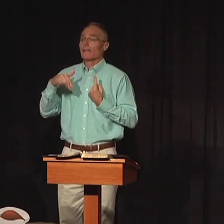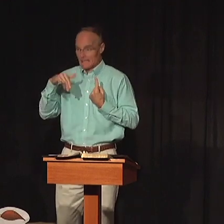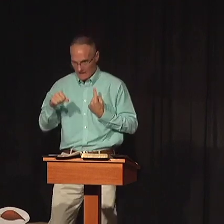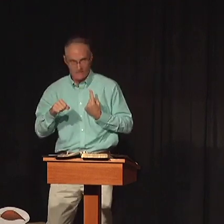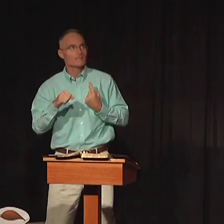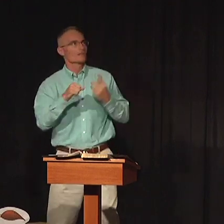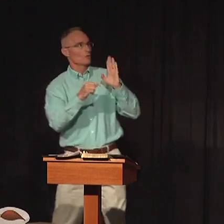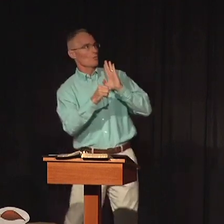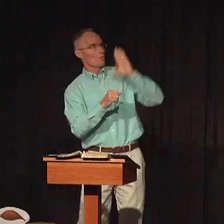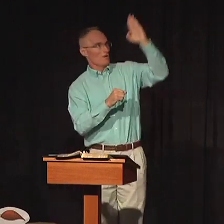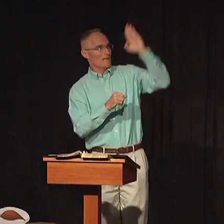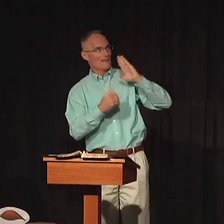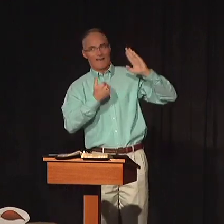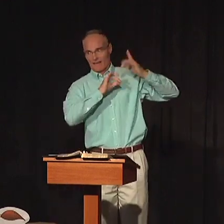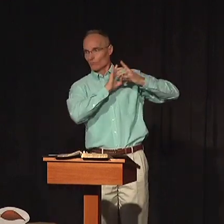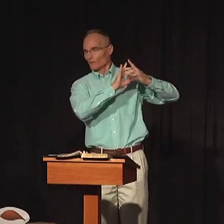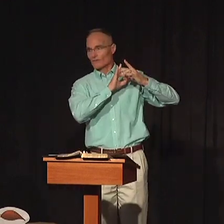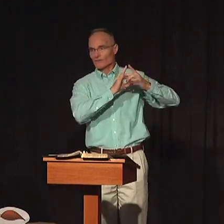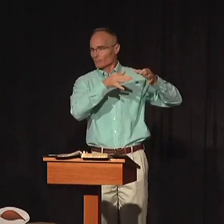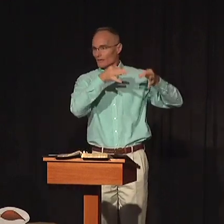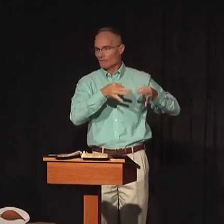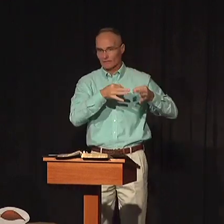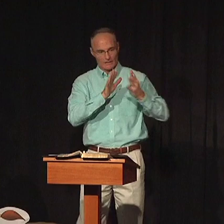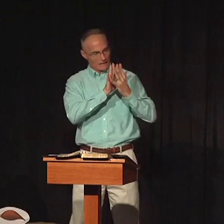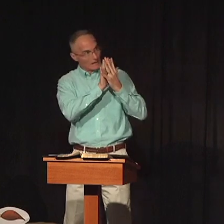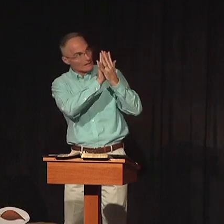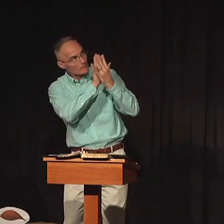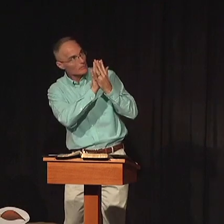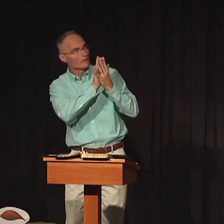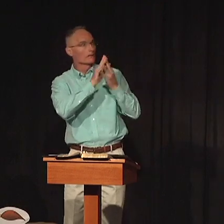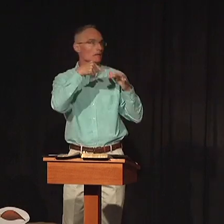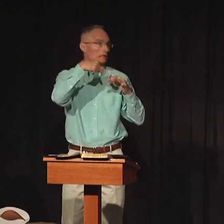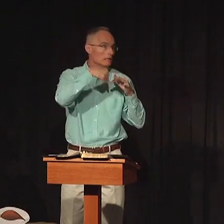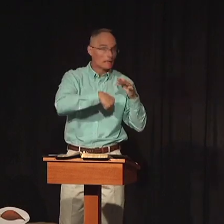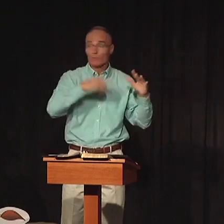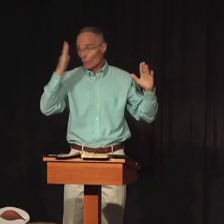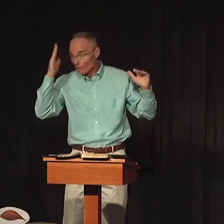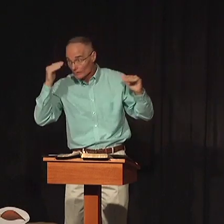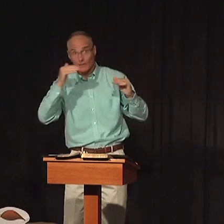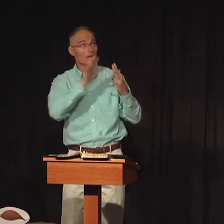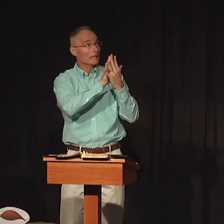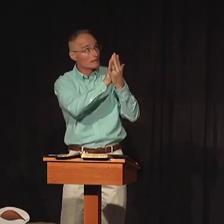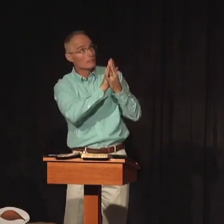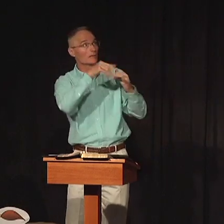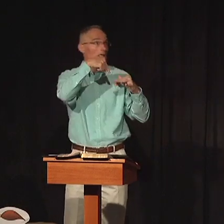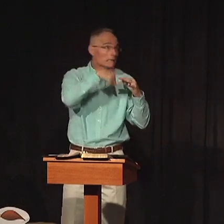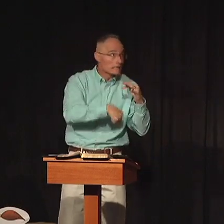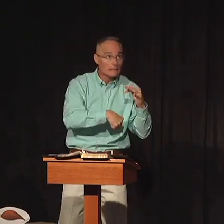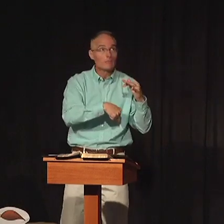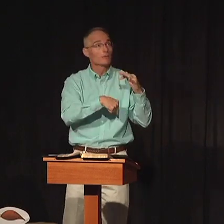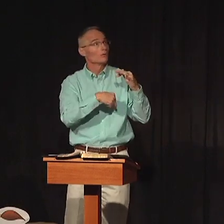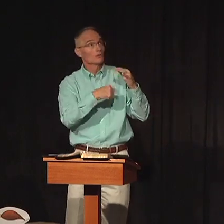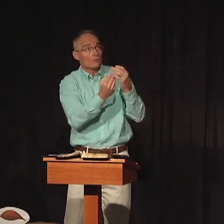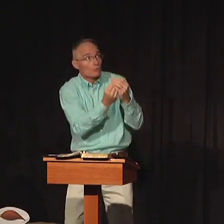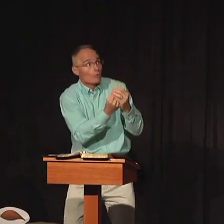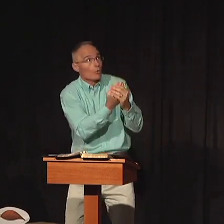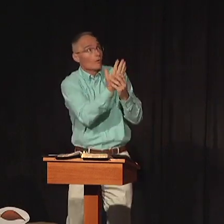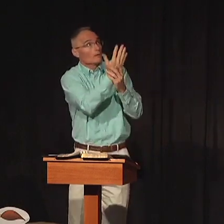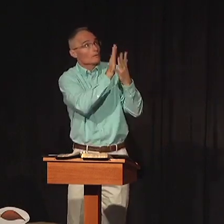alone. Yes, we do have that relationship, definitely, that intimacy, that depth, hopefully, that kind of relationship where